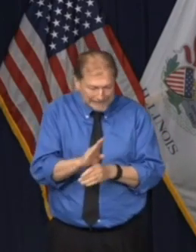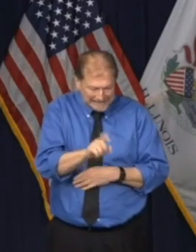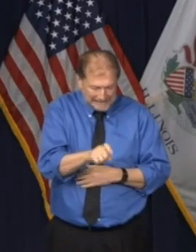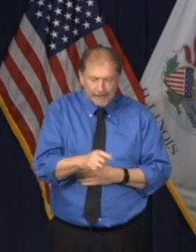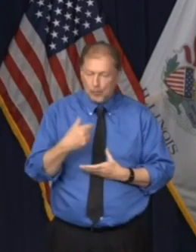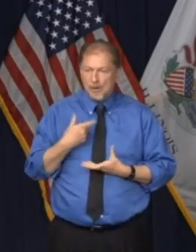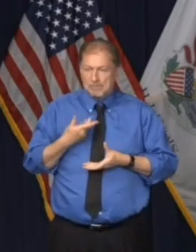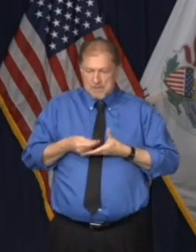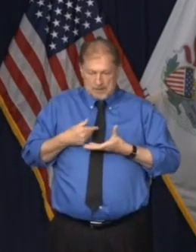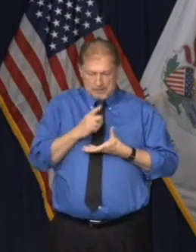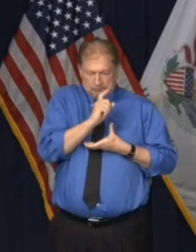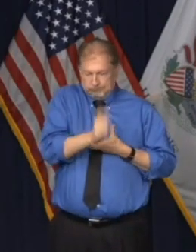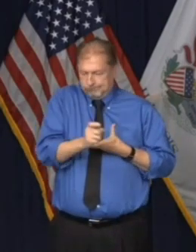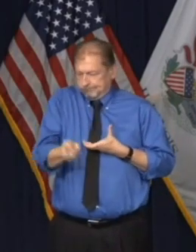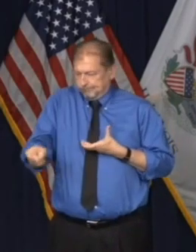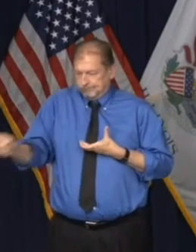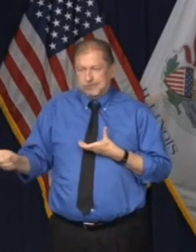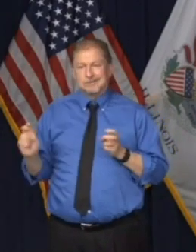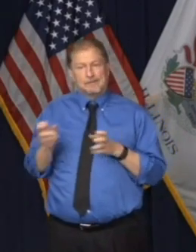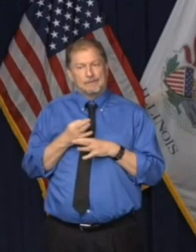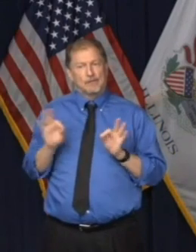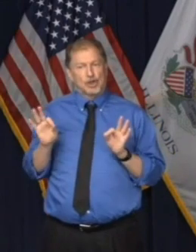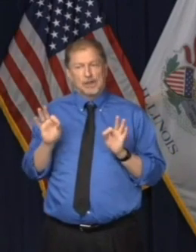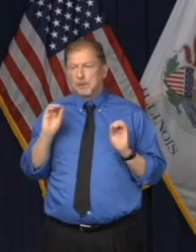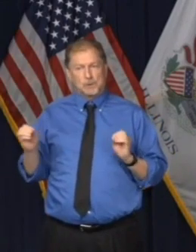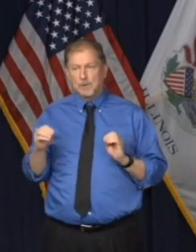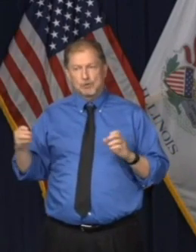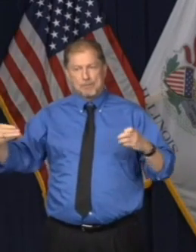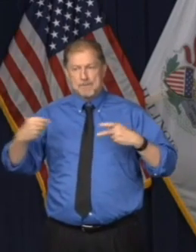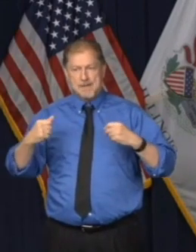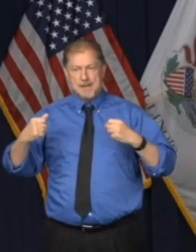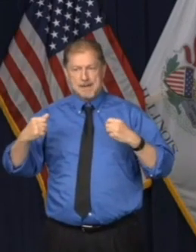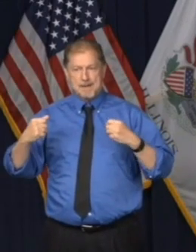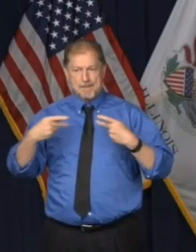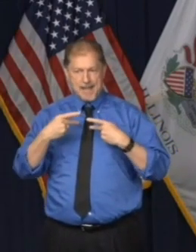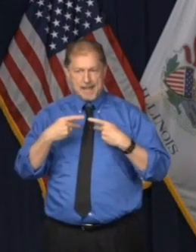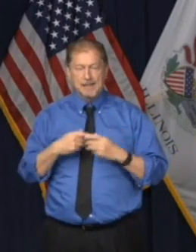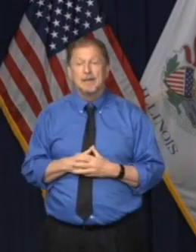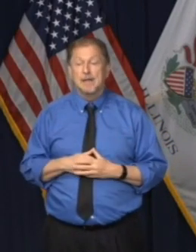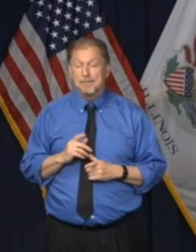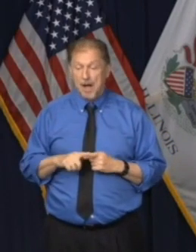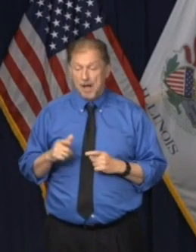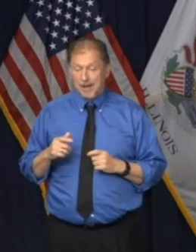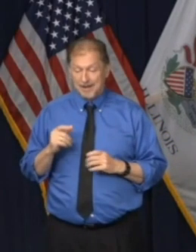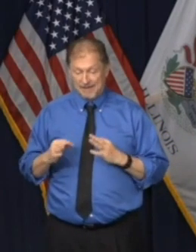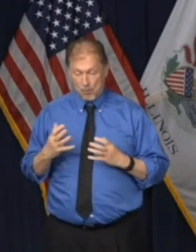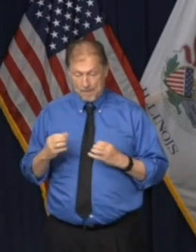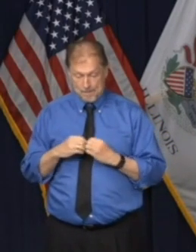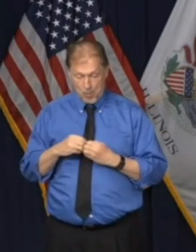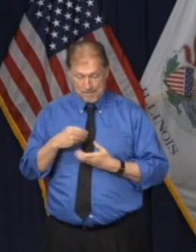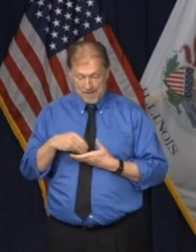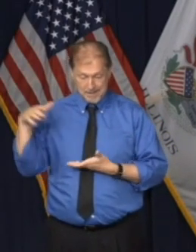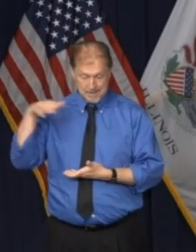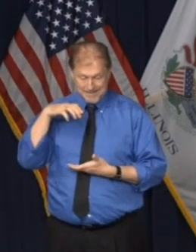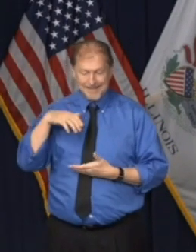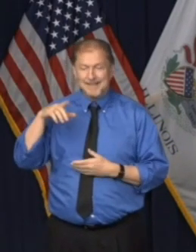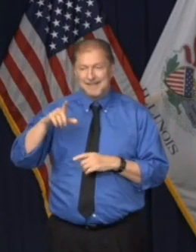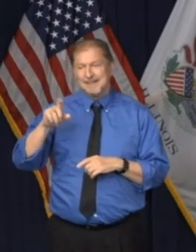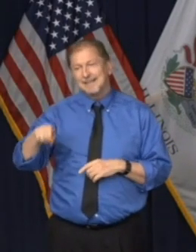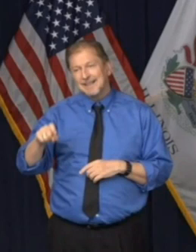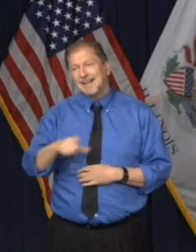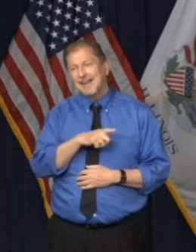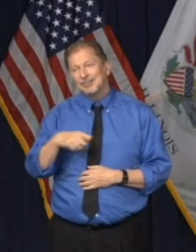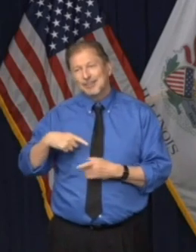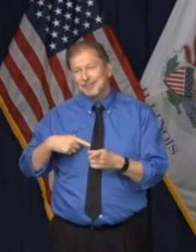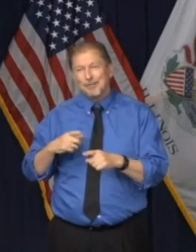that program, and unfortunately, to get substantially more, we would have to do that with the legislature's consent, and the legislature hasn't yet met.